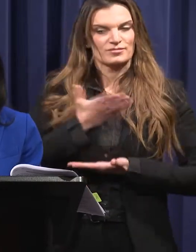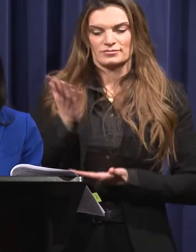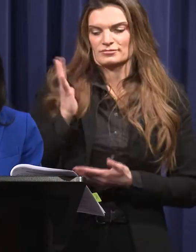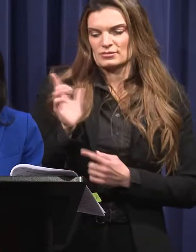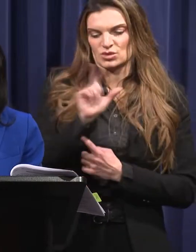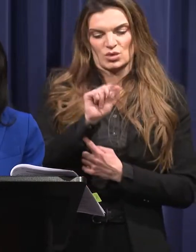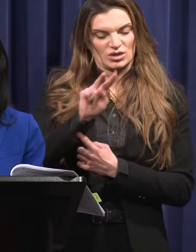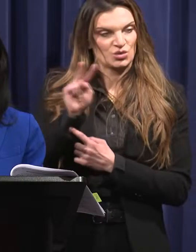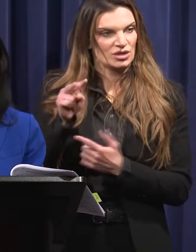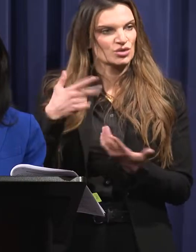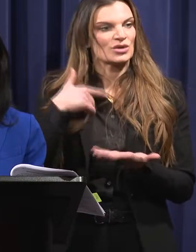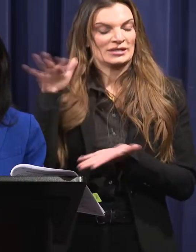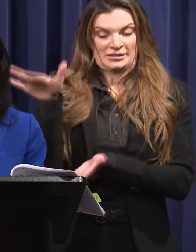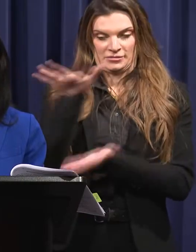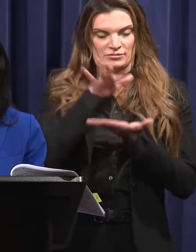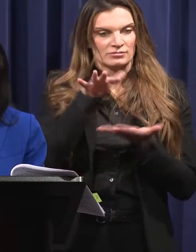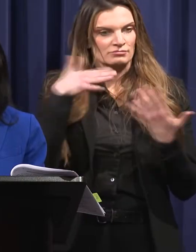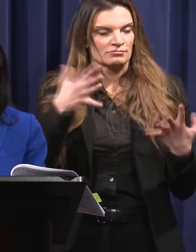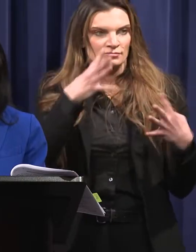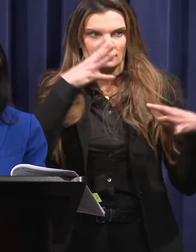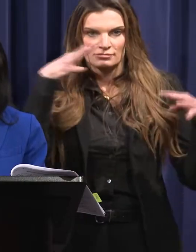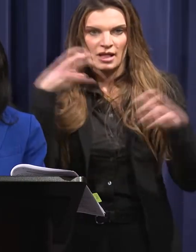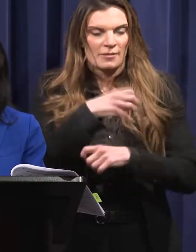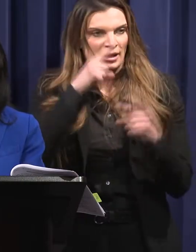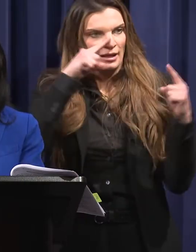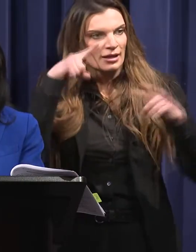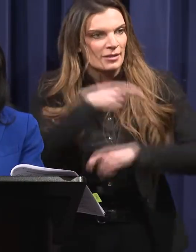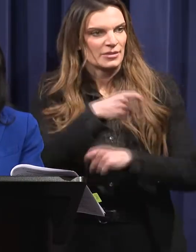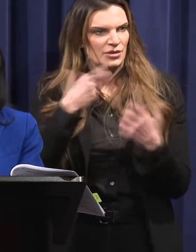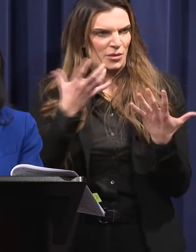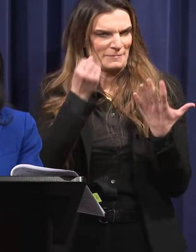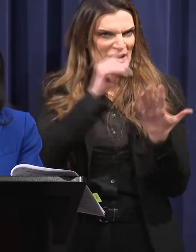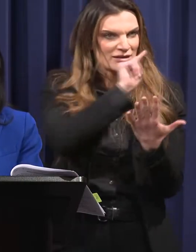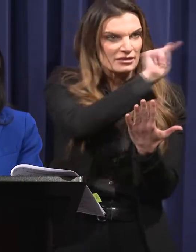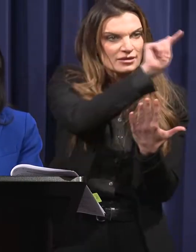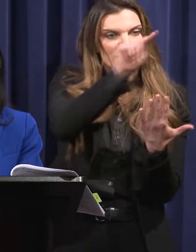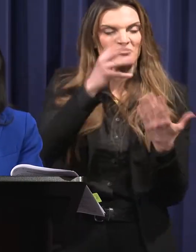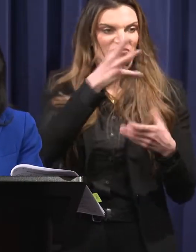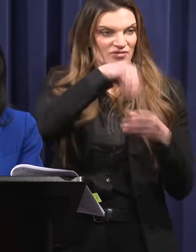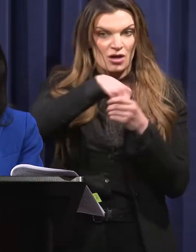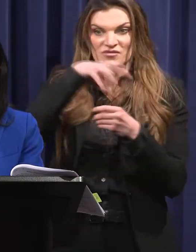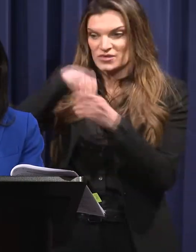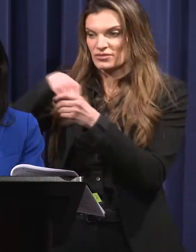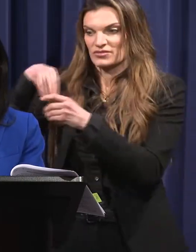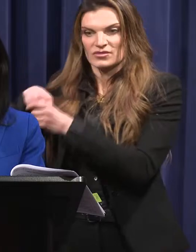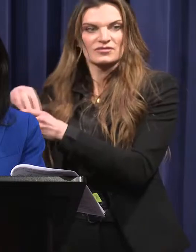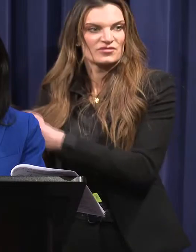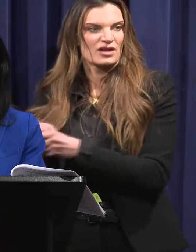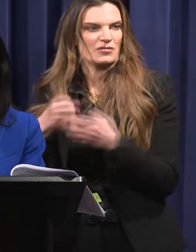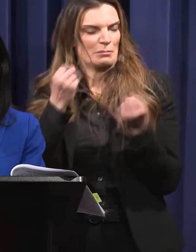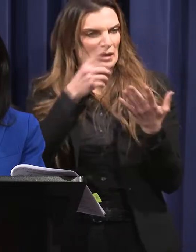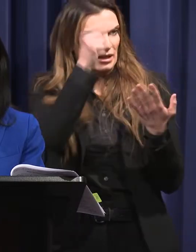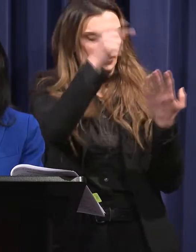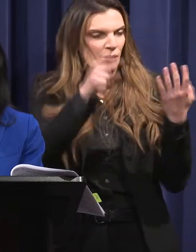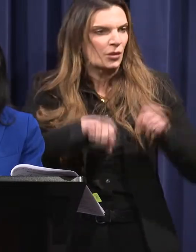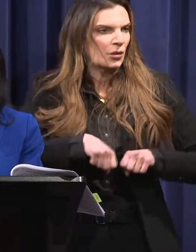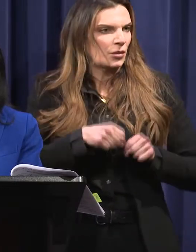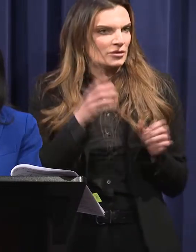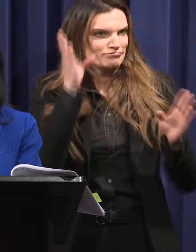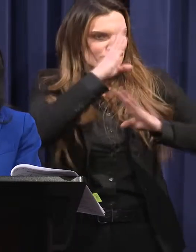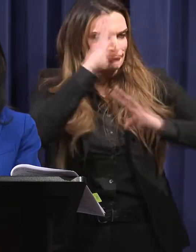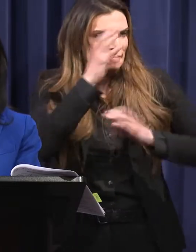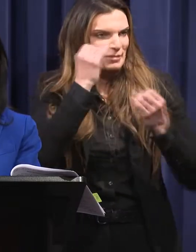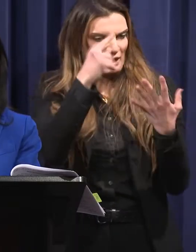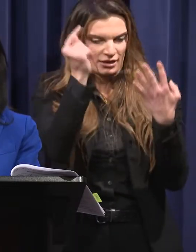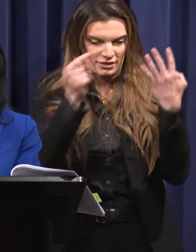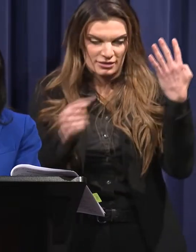It was complex, wide-reaching, and involved many players and a variety of offenses. And as simple as